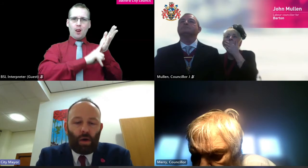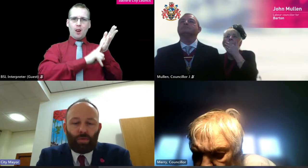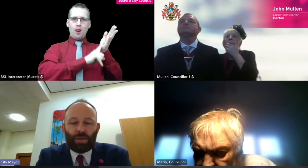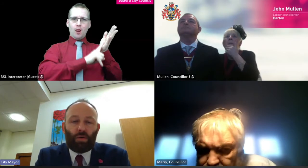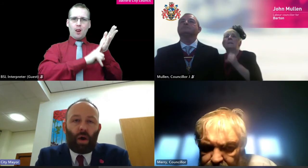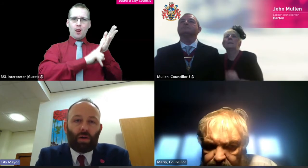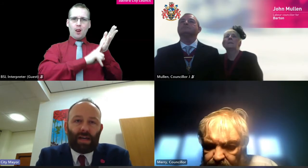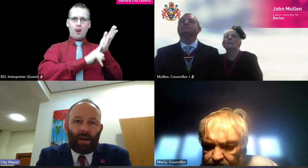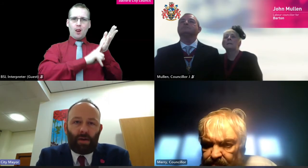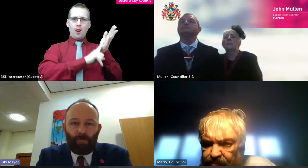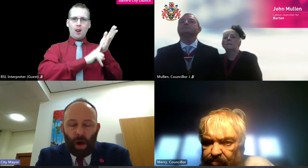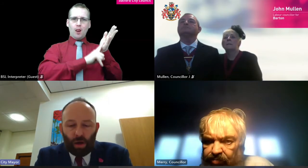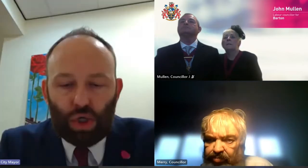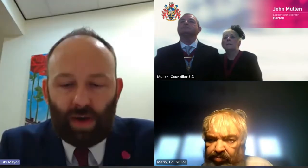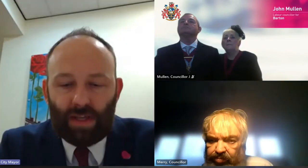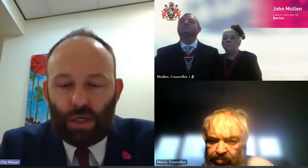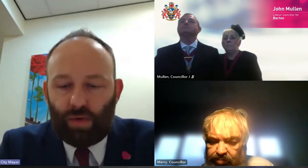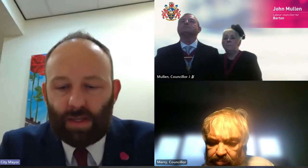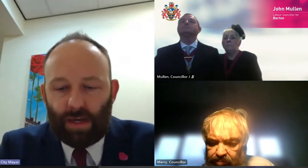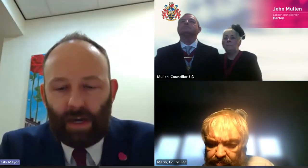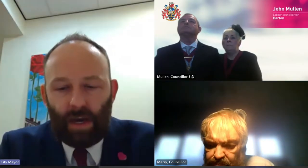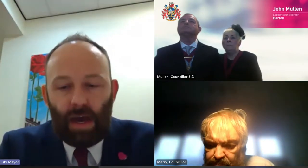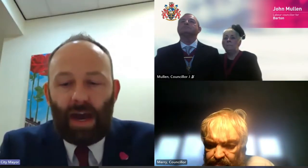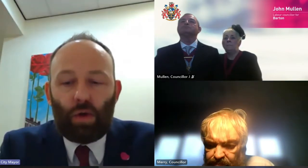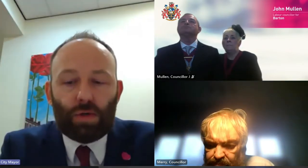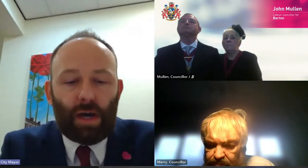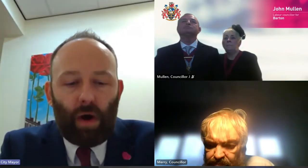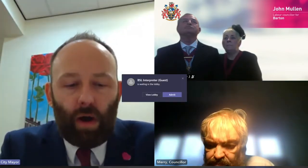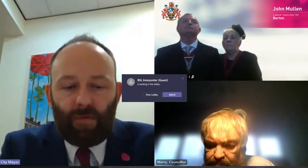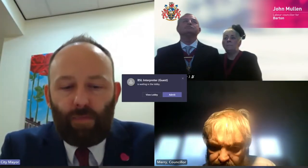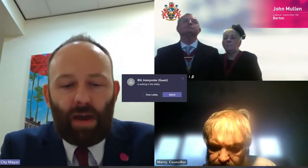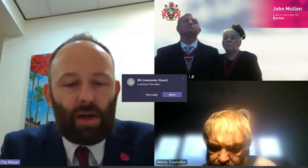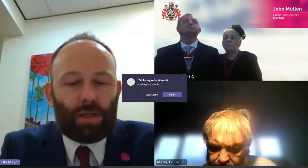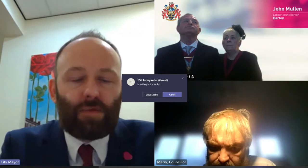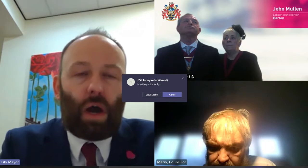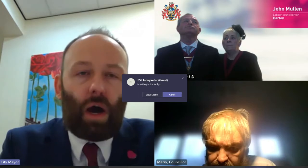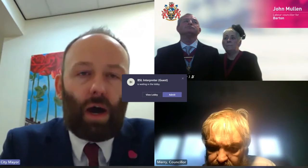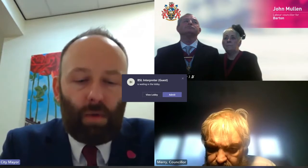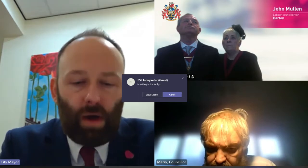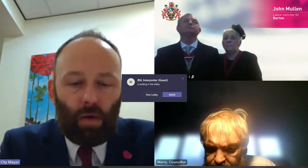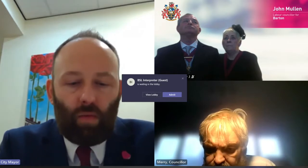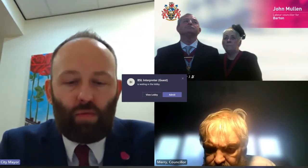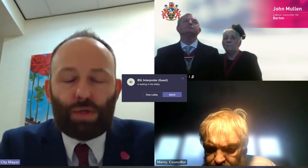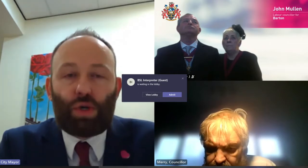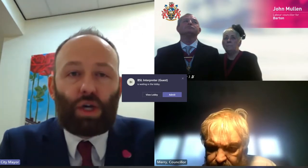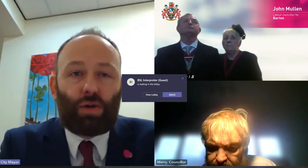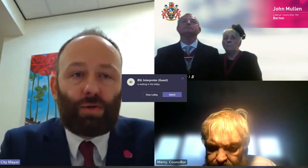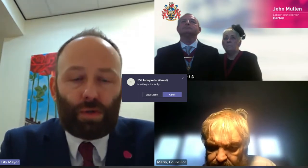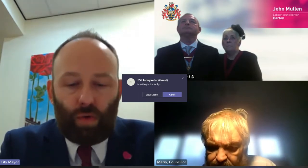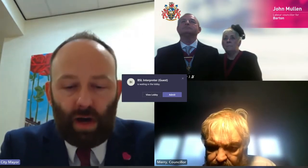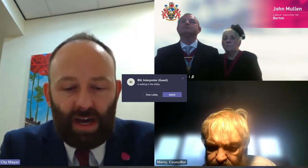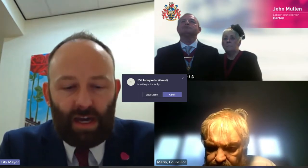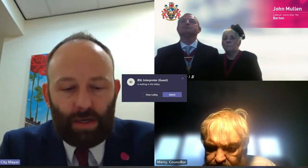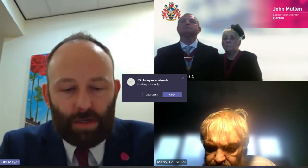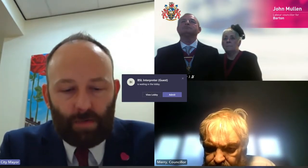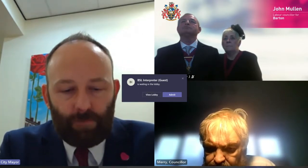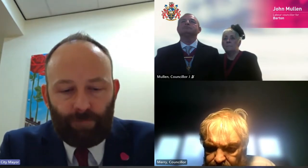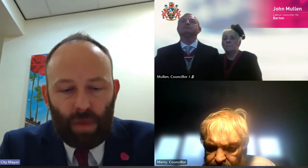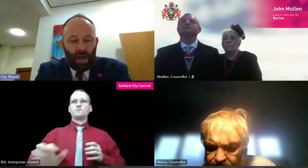events up until lockdown in March 2020, and also over periods of time when restrictions